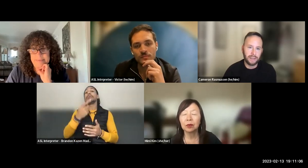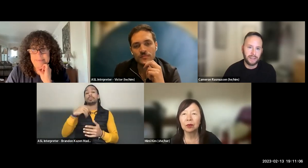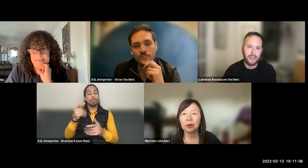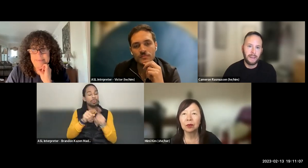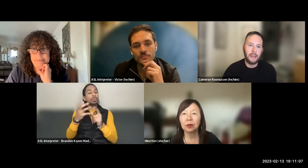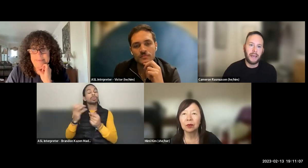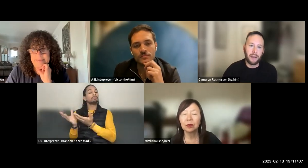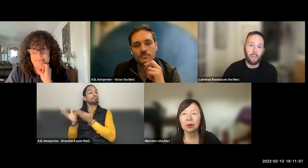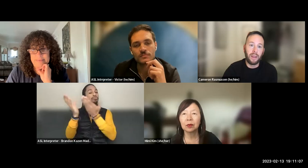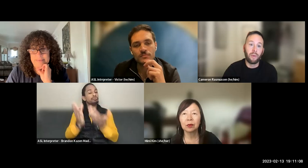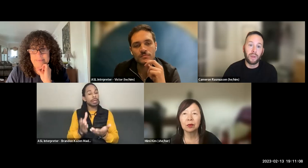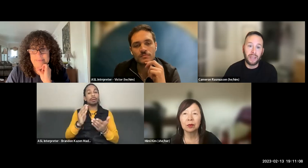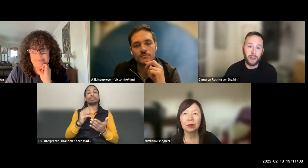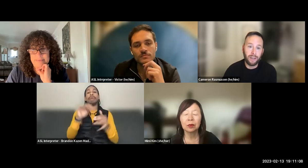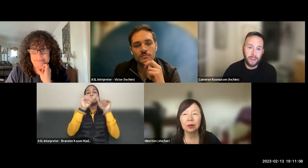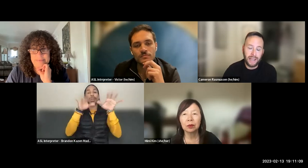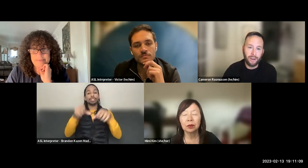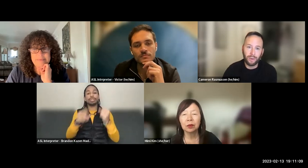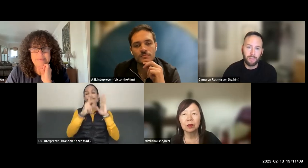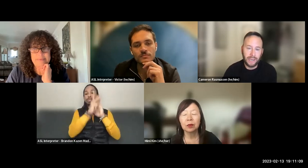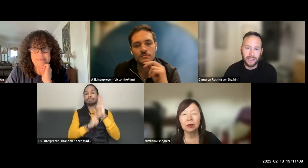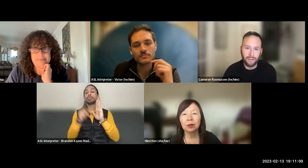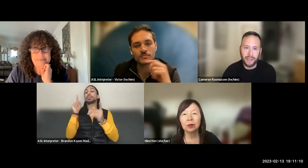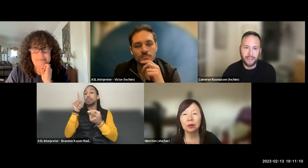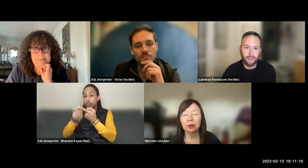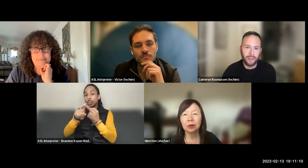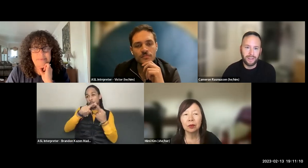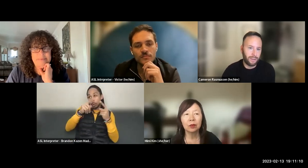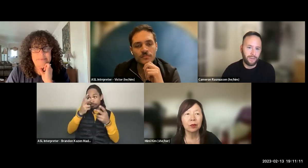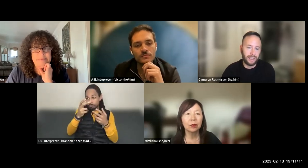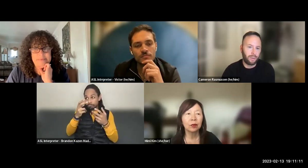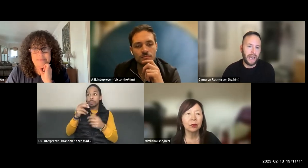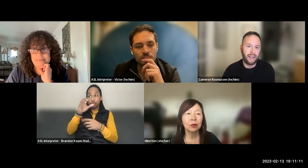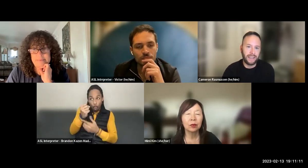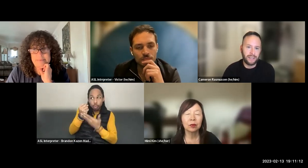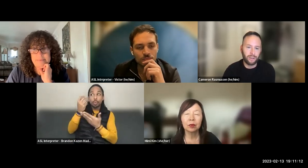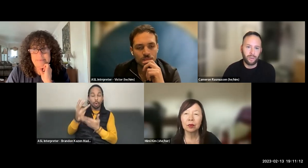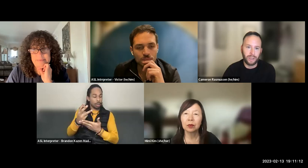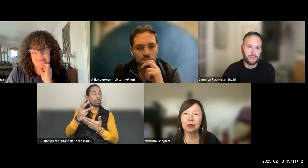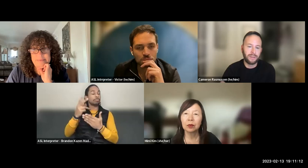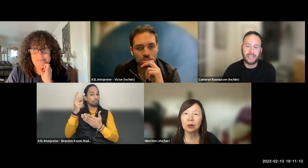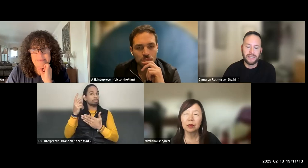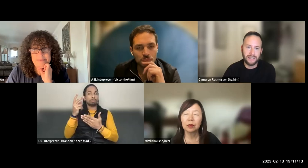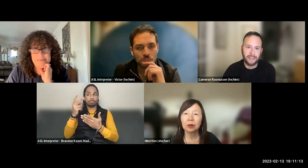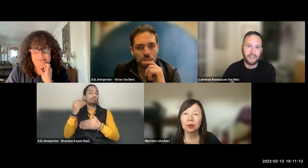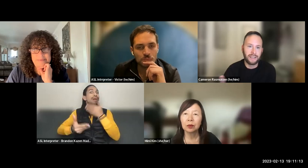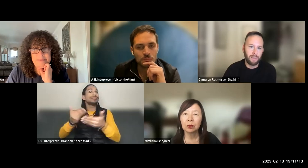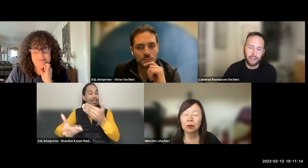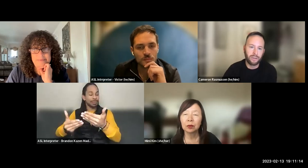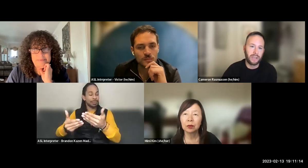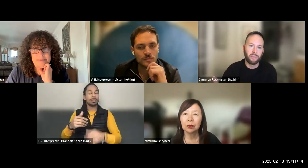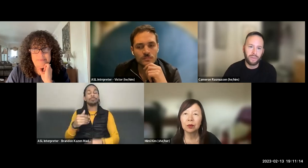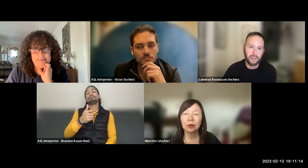work practice. And then when we think about doing that, we're immediately faced with sort of the reality that social work's existence, at